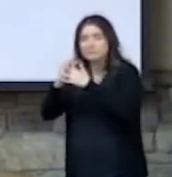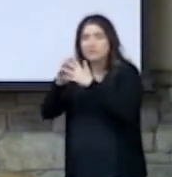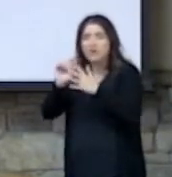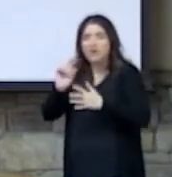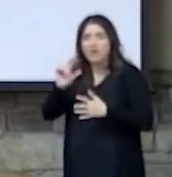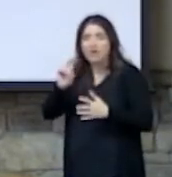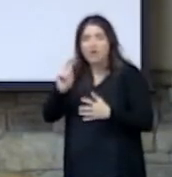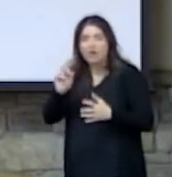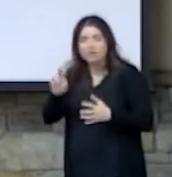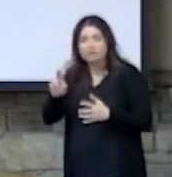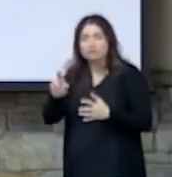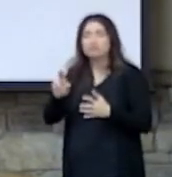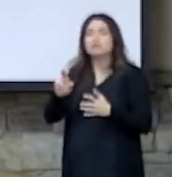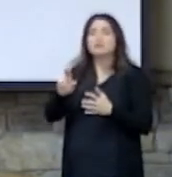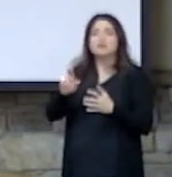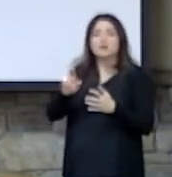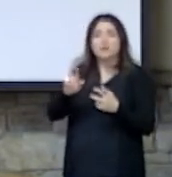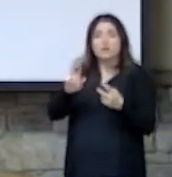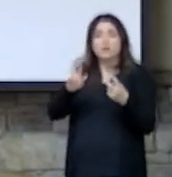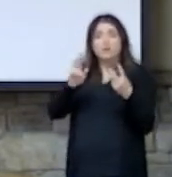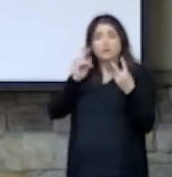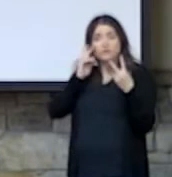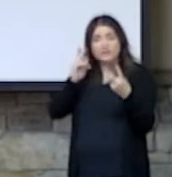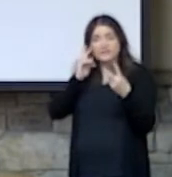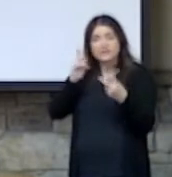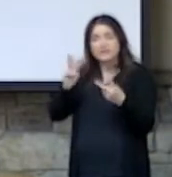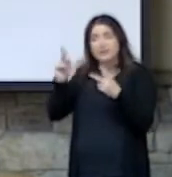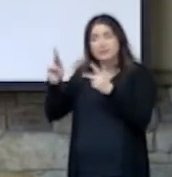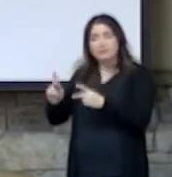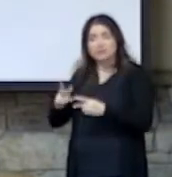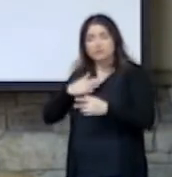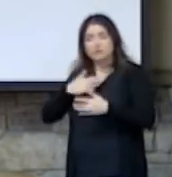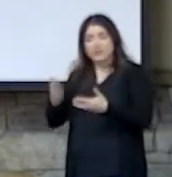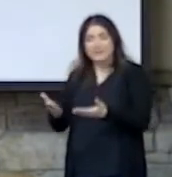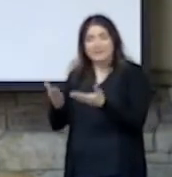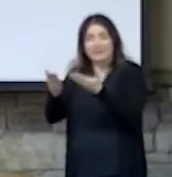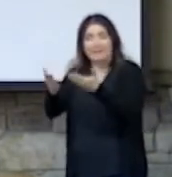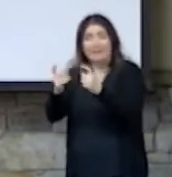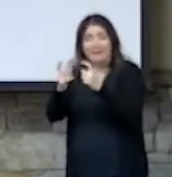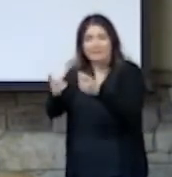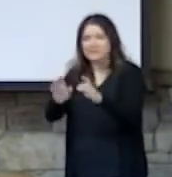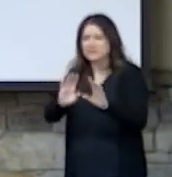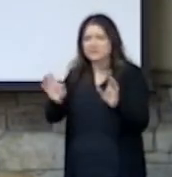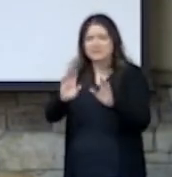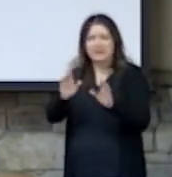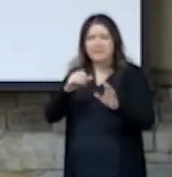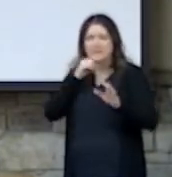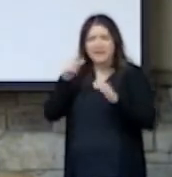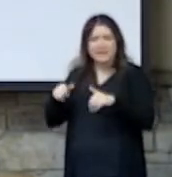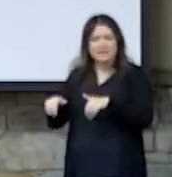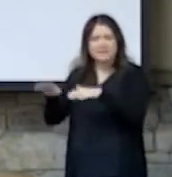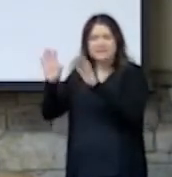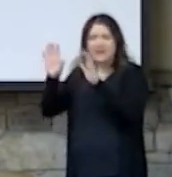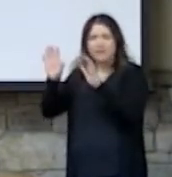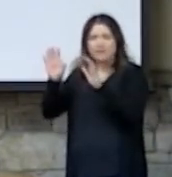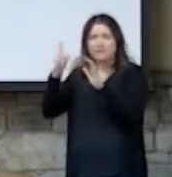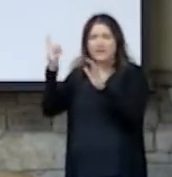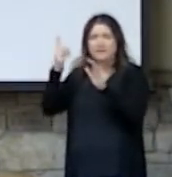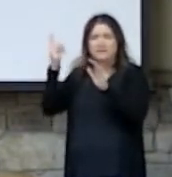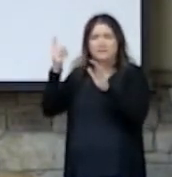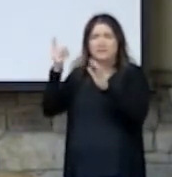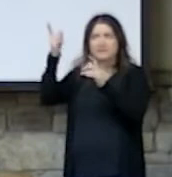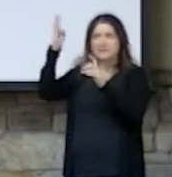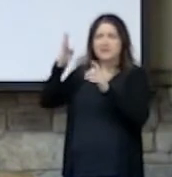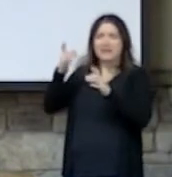And we read of an individual who's willing to give him that threshing floor, but what does David say? He says, I'm not going to sacrifice something to God that costs